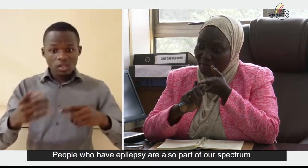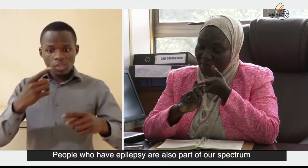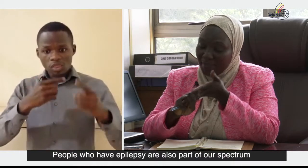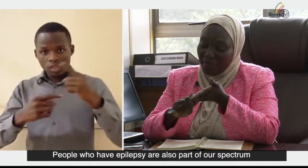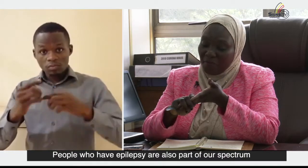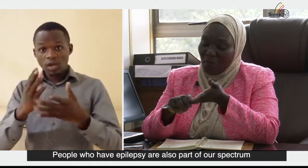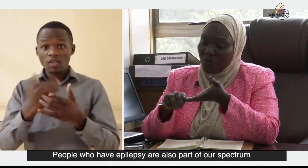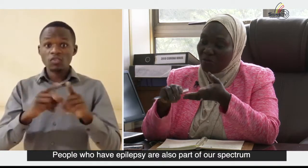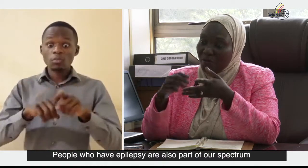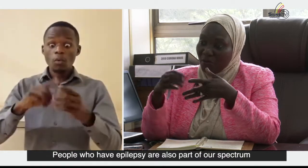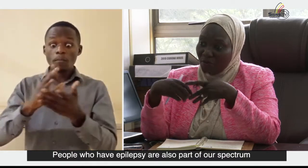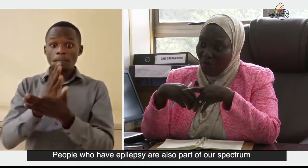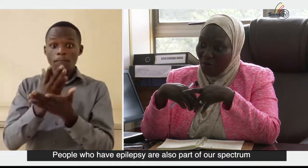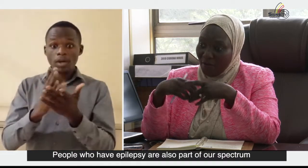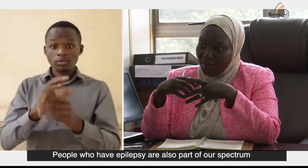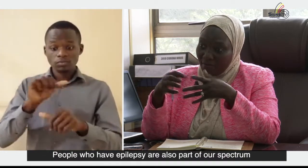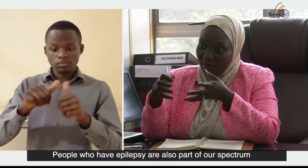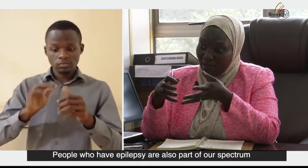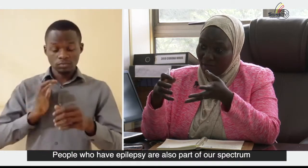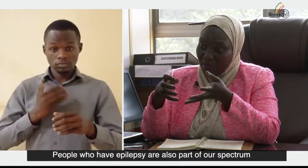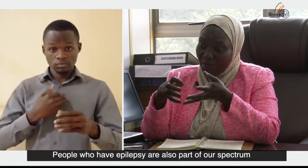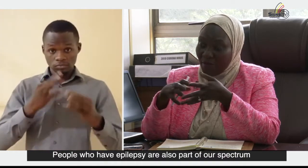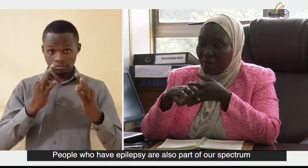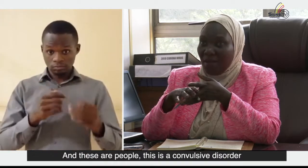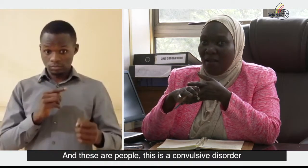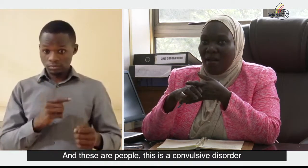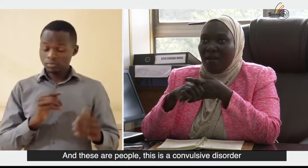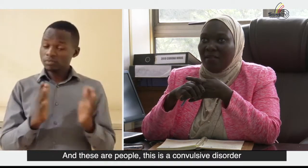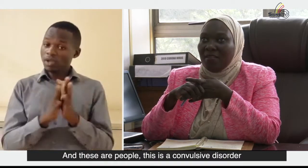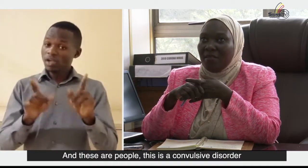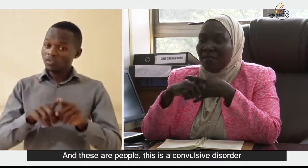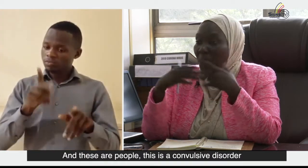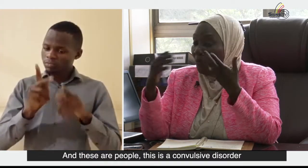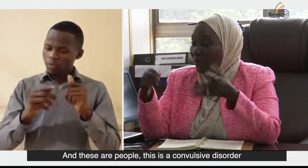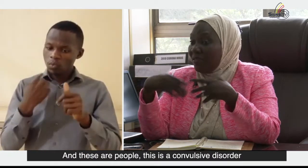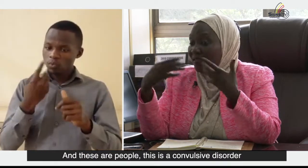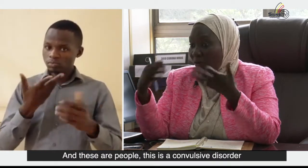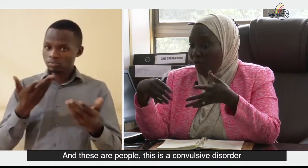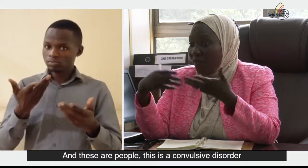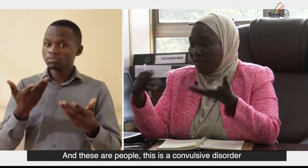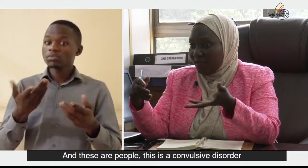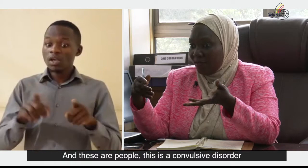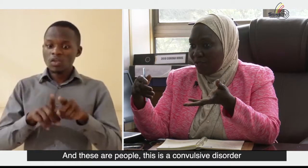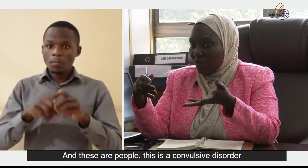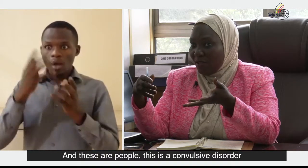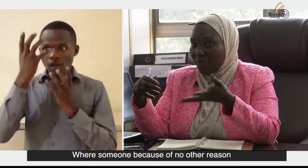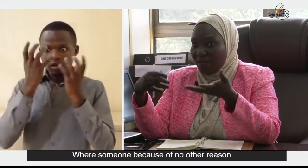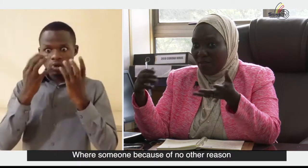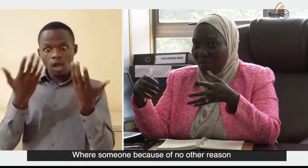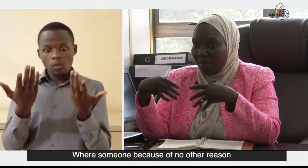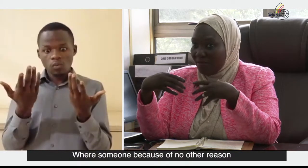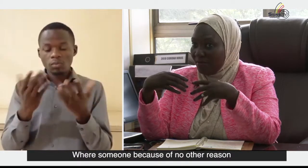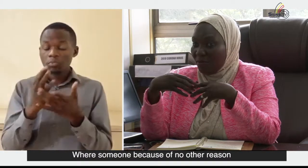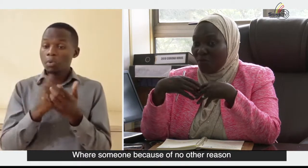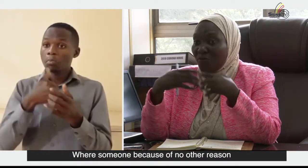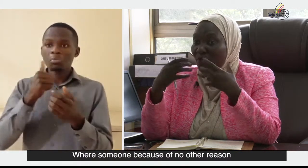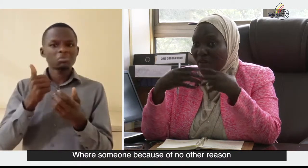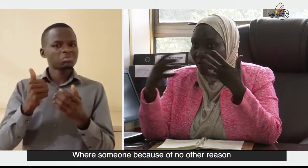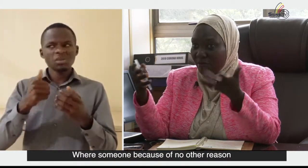epilepsy, also a part of our spectrum. And these are people, this is a convulsive disorder where someone, because of no other reason,